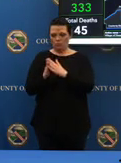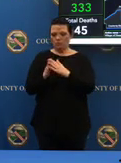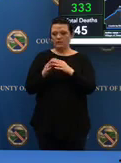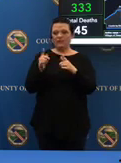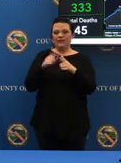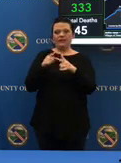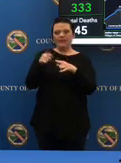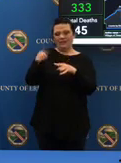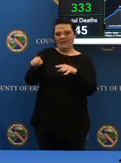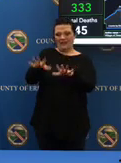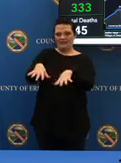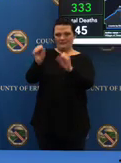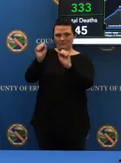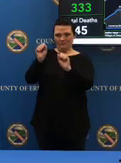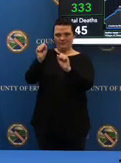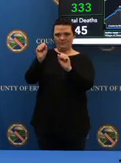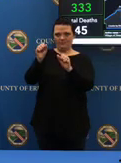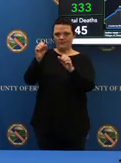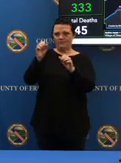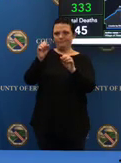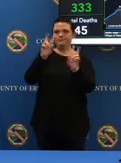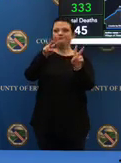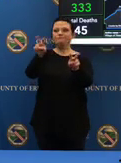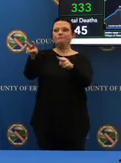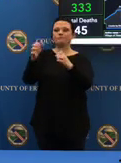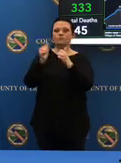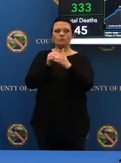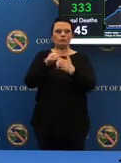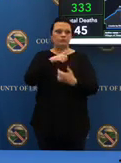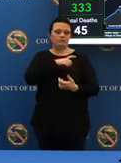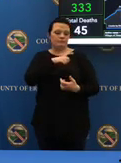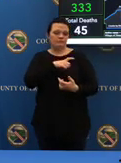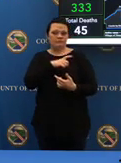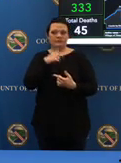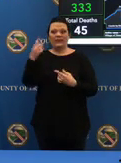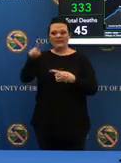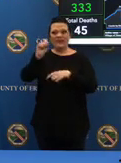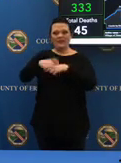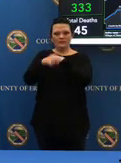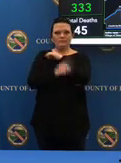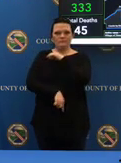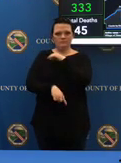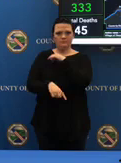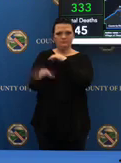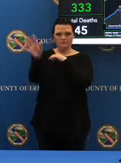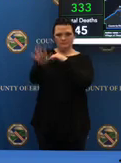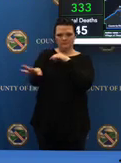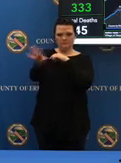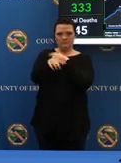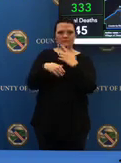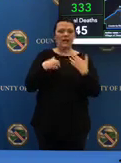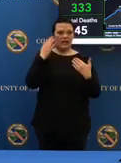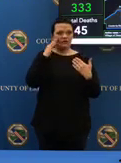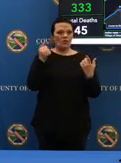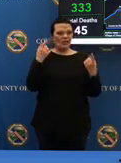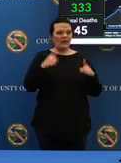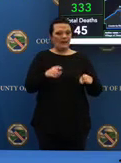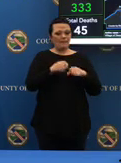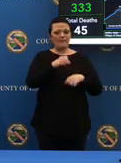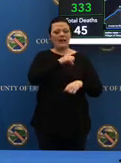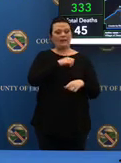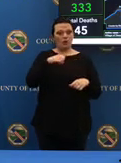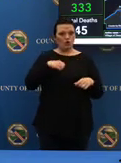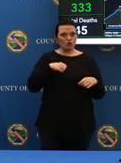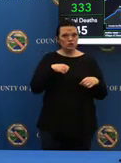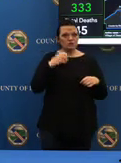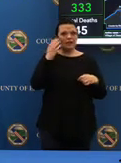go out there with code enforcement or law enforcement, and they can penalize those individuals. I do know that happened in the town of Amherst.